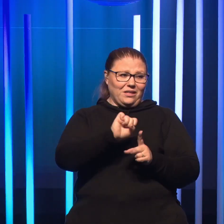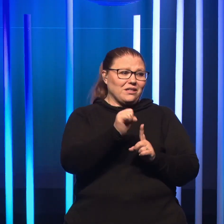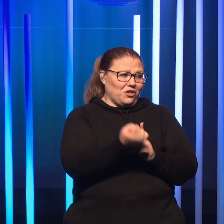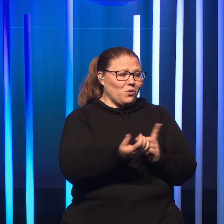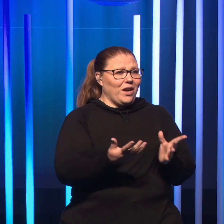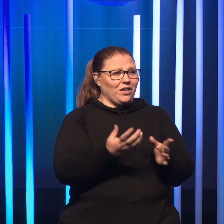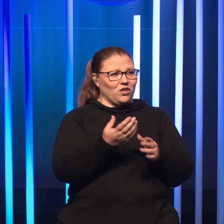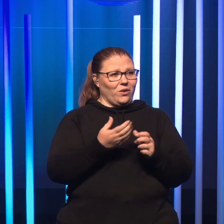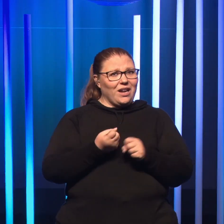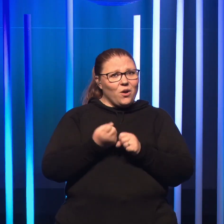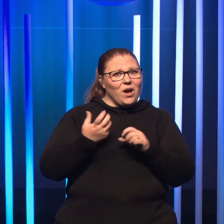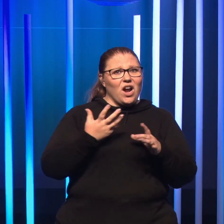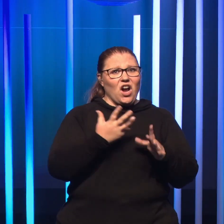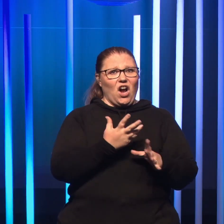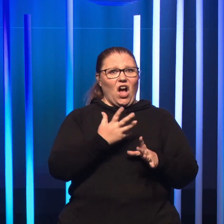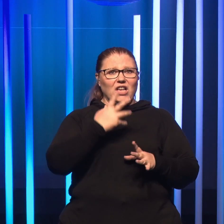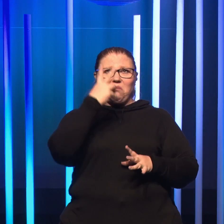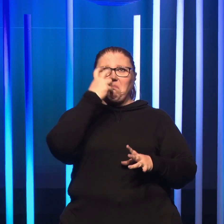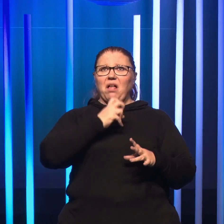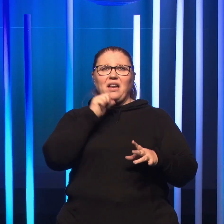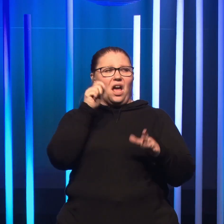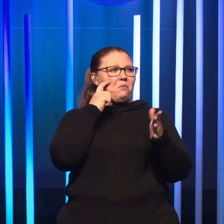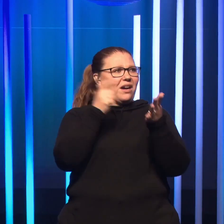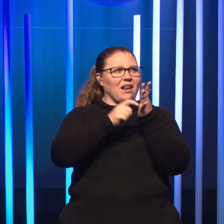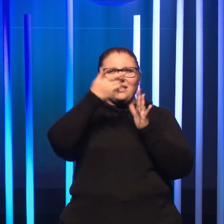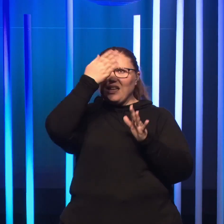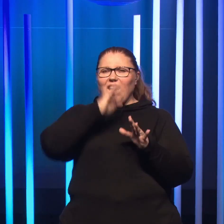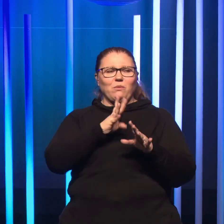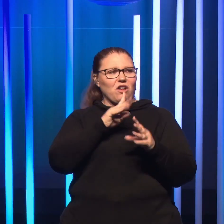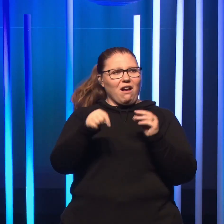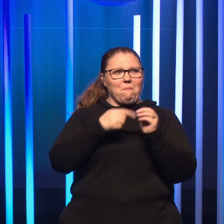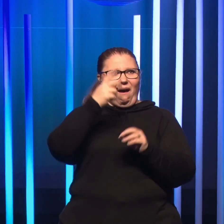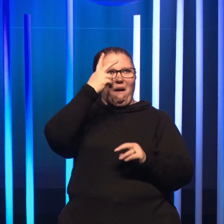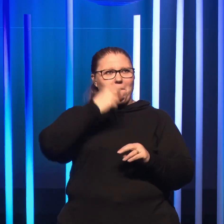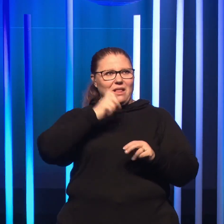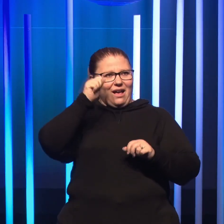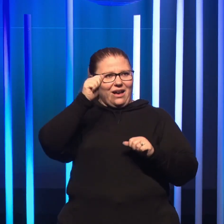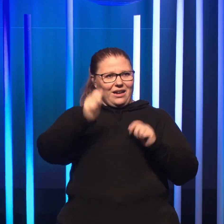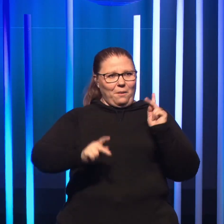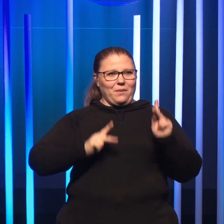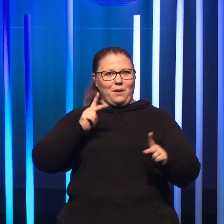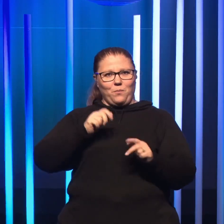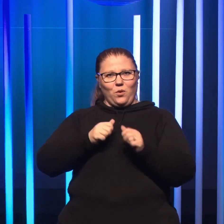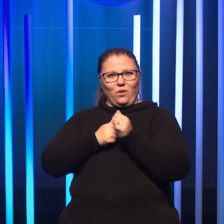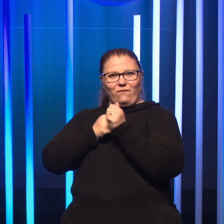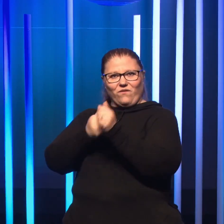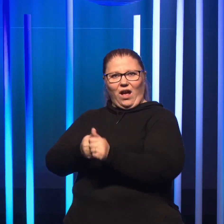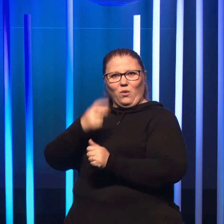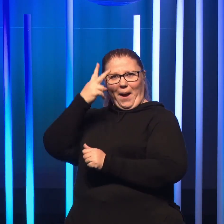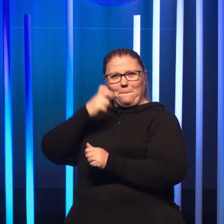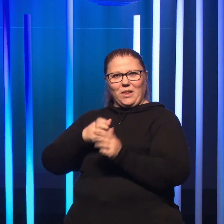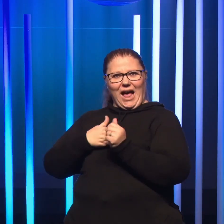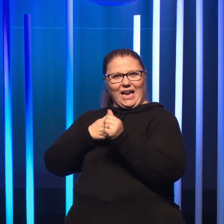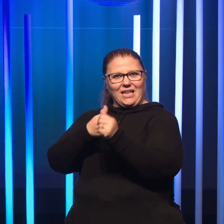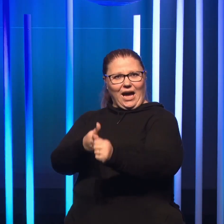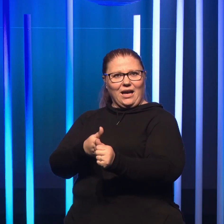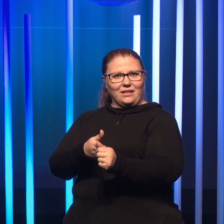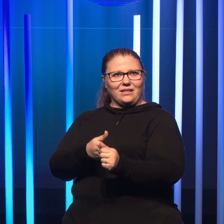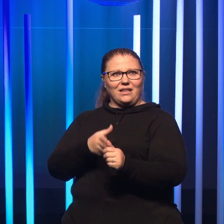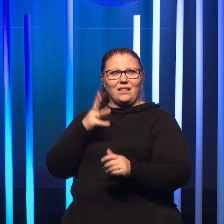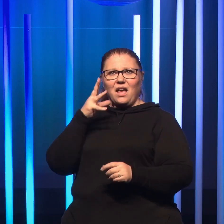would lead to a blindness to God all around us. He would talk about blind people following blind guides, missing